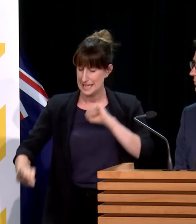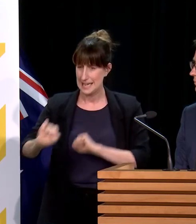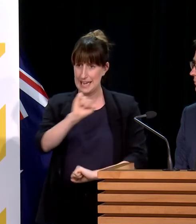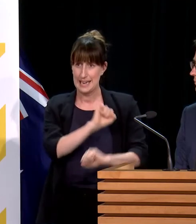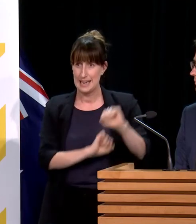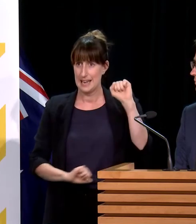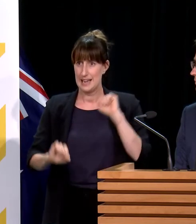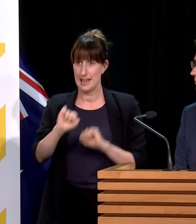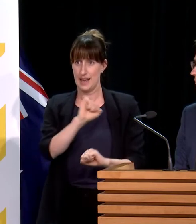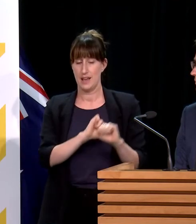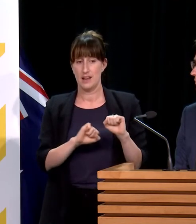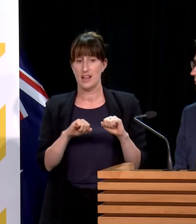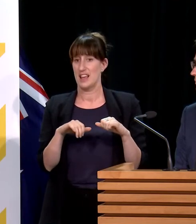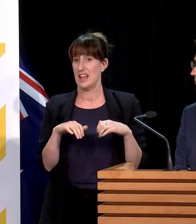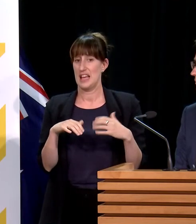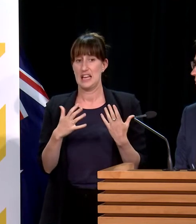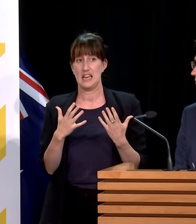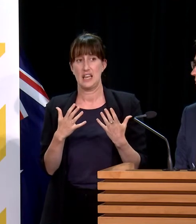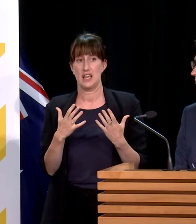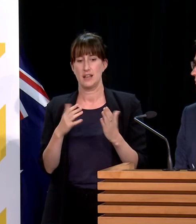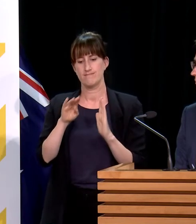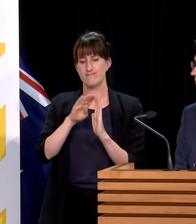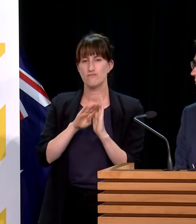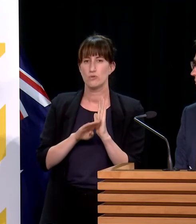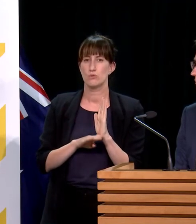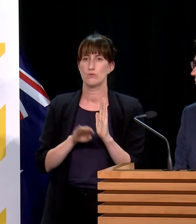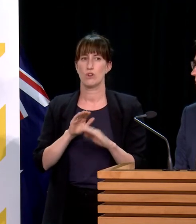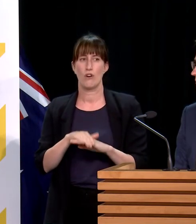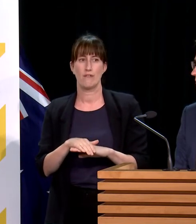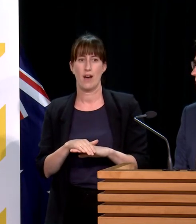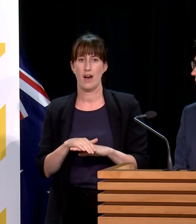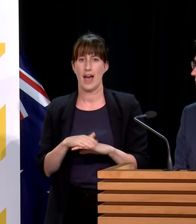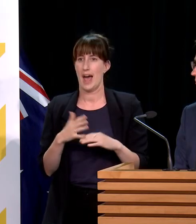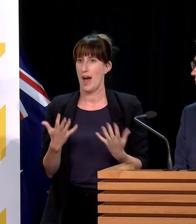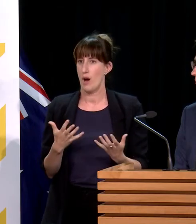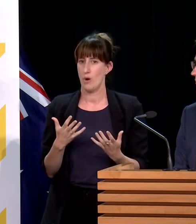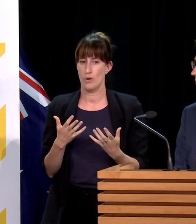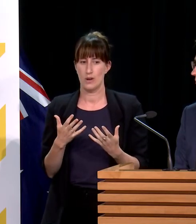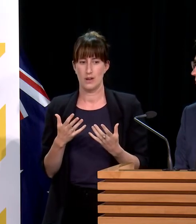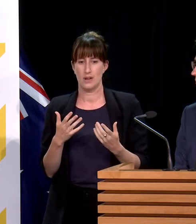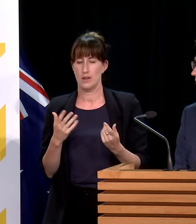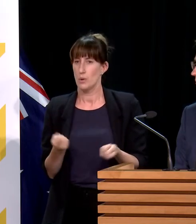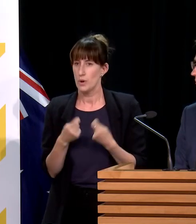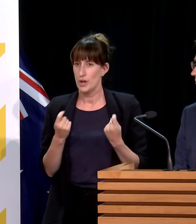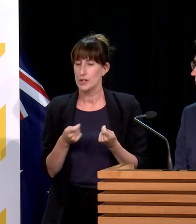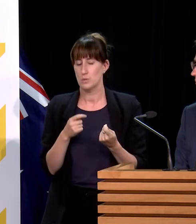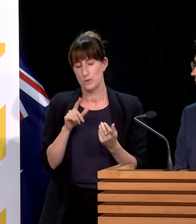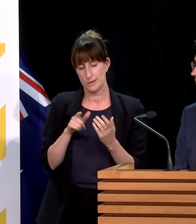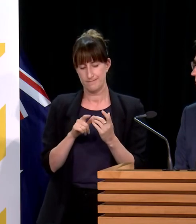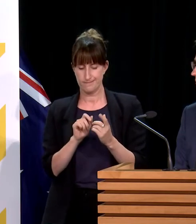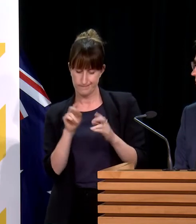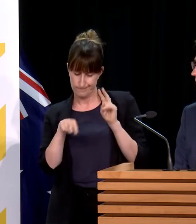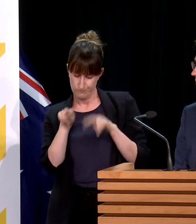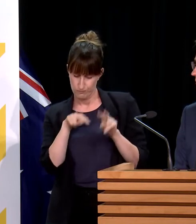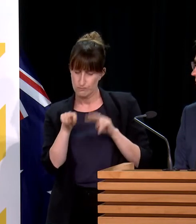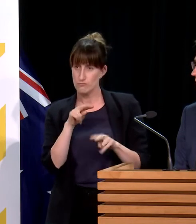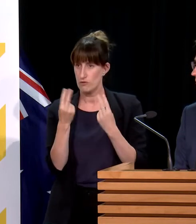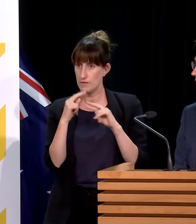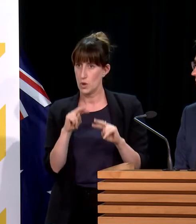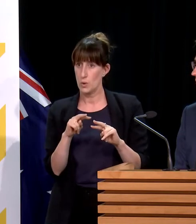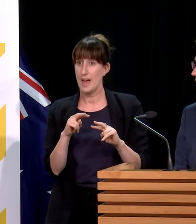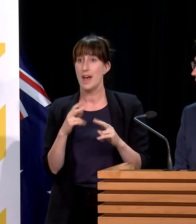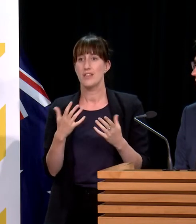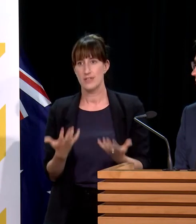the operating procedures around the Pullman Hotel can be made, and then a decision would be made whether or not to fill it up